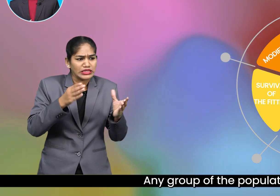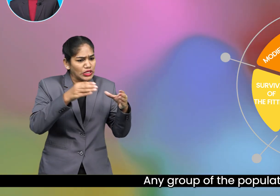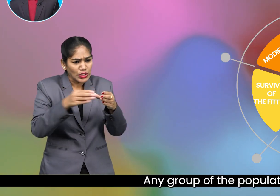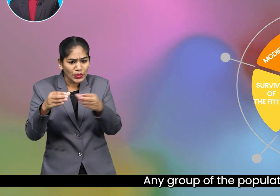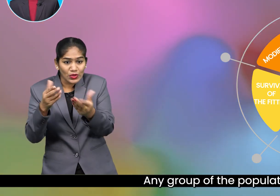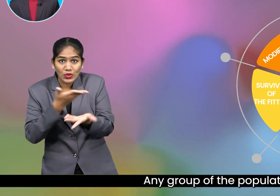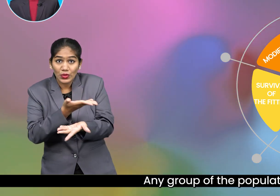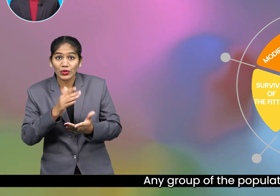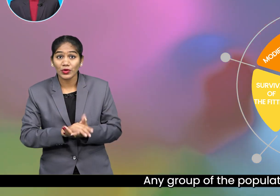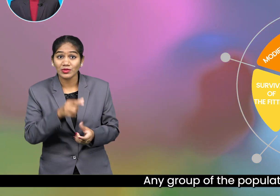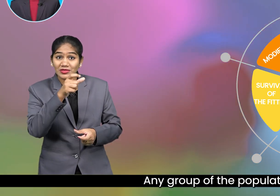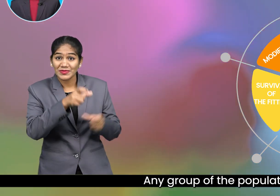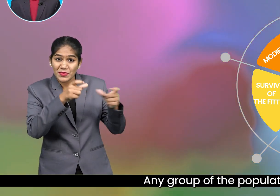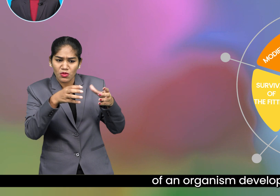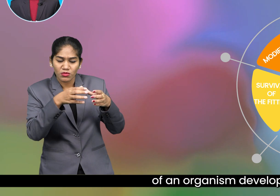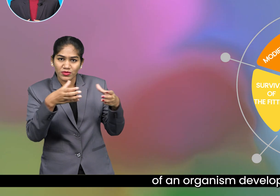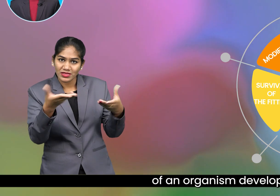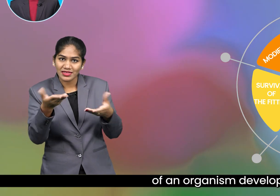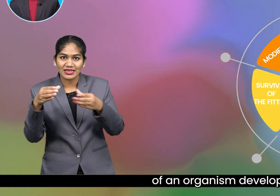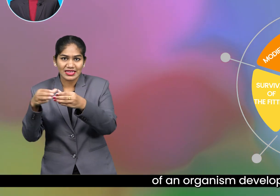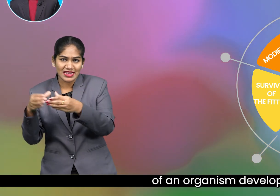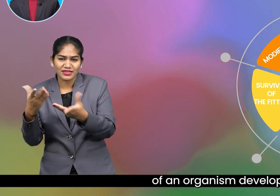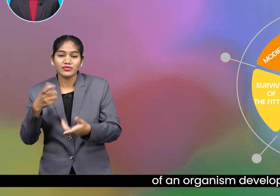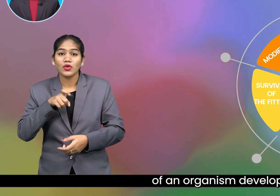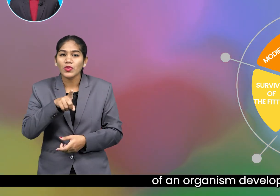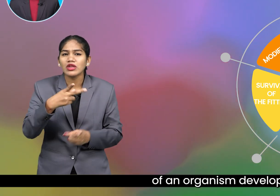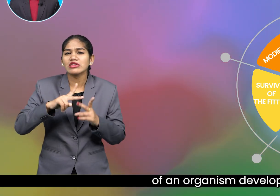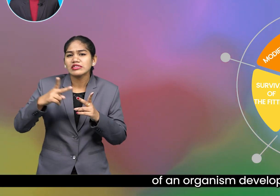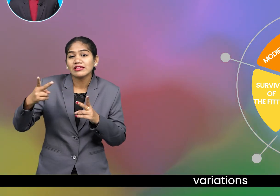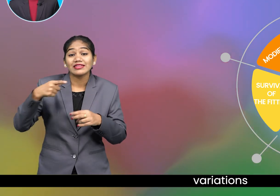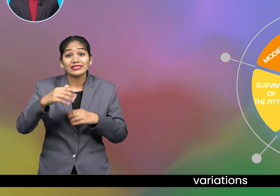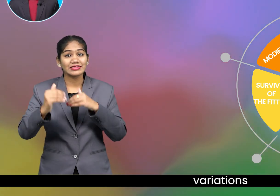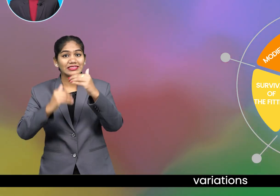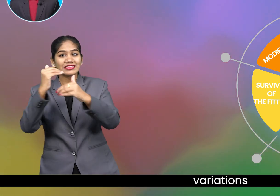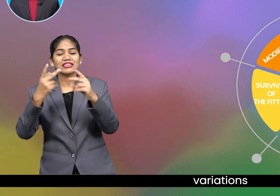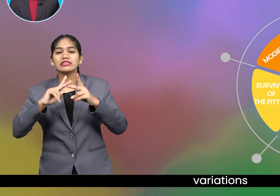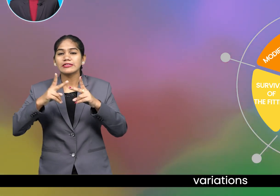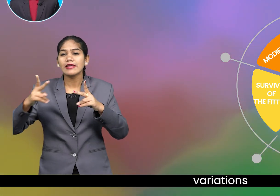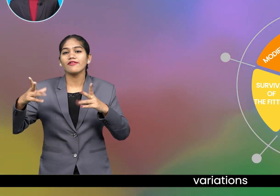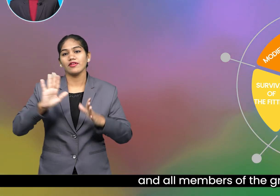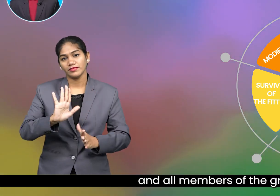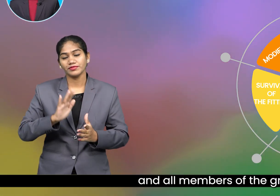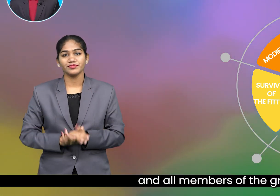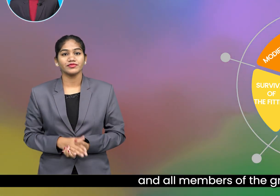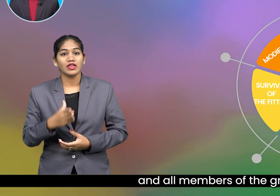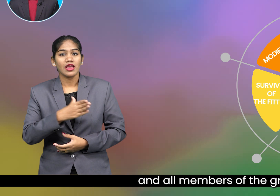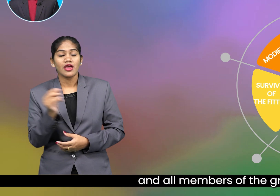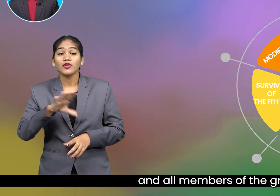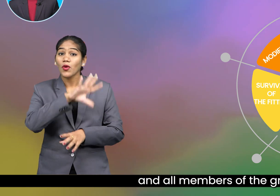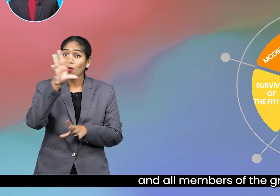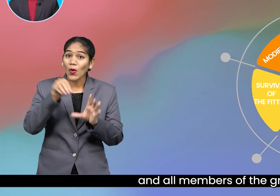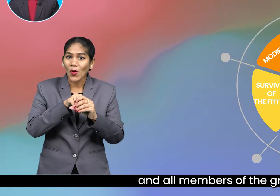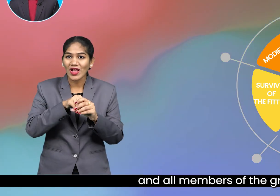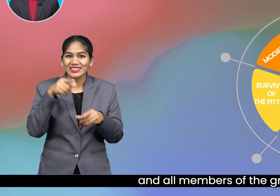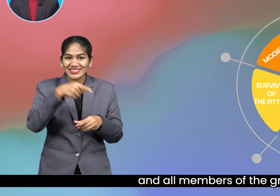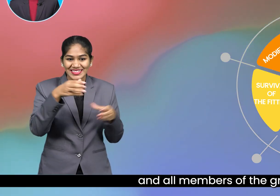Any group of the population of an organism develops variations, and all